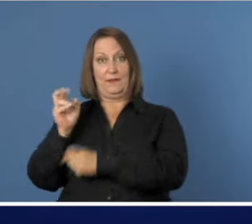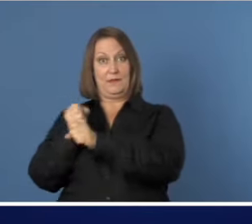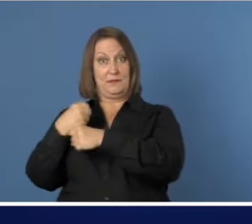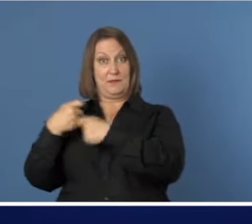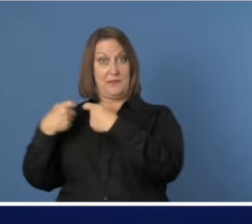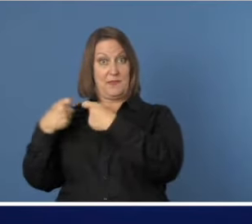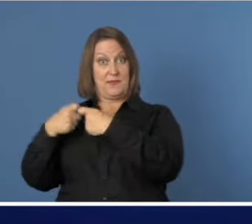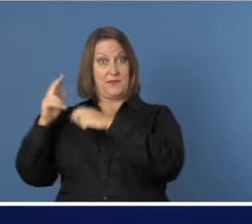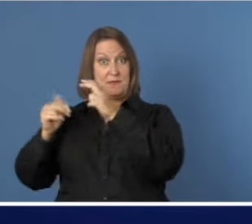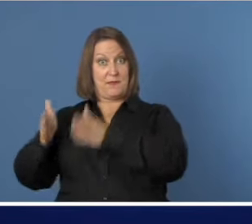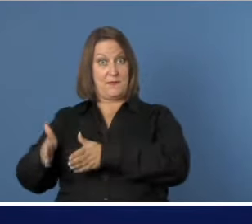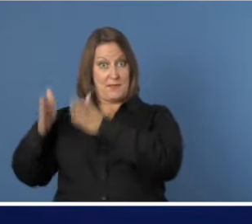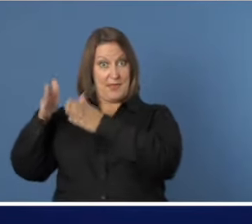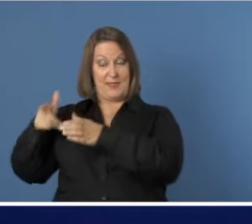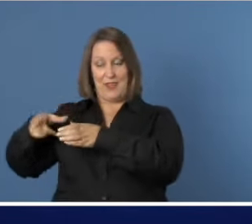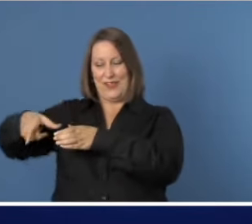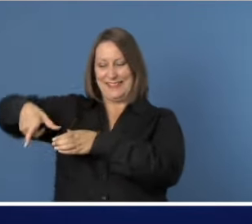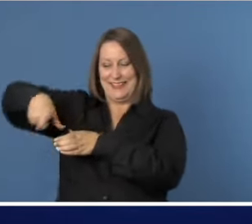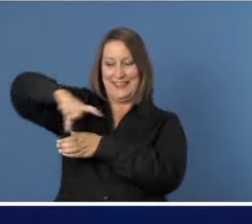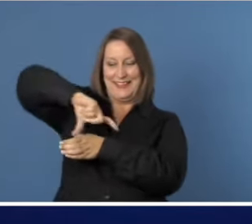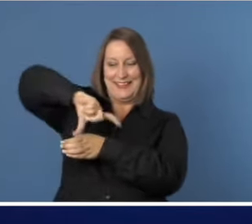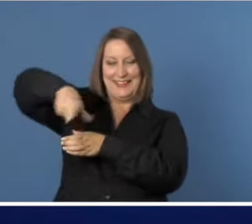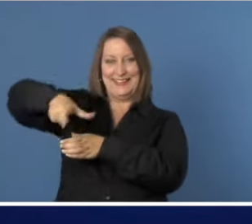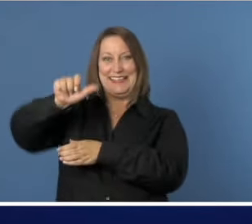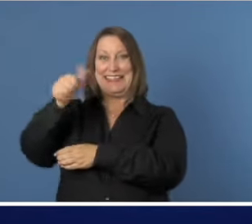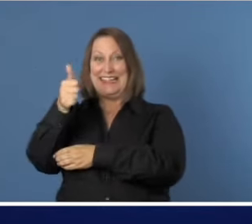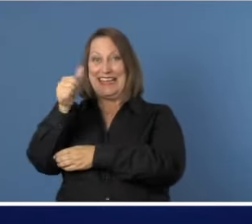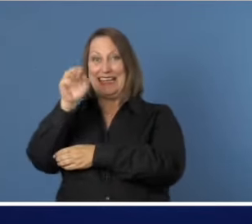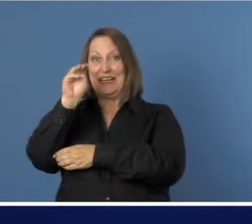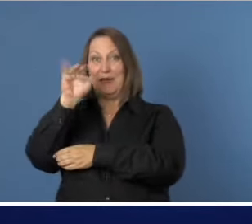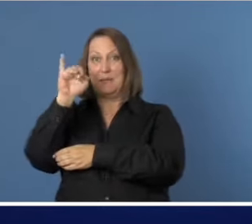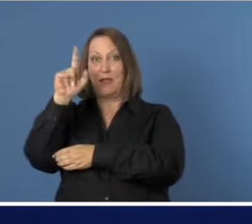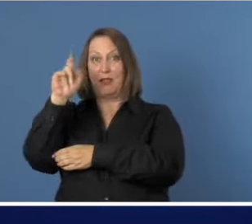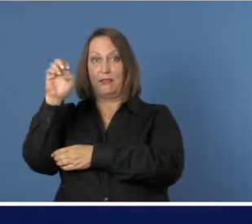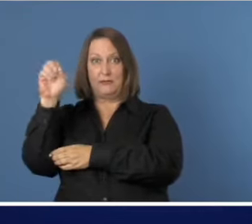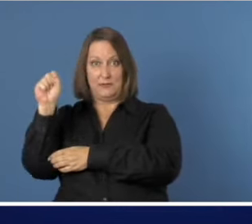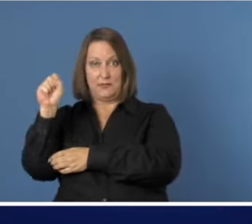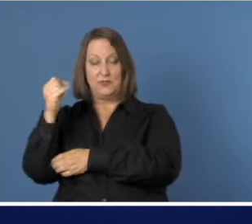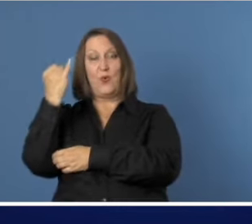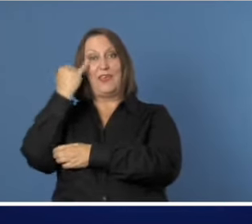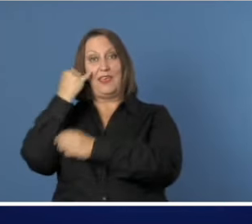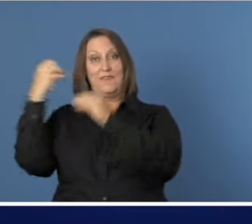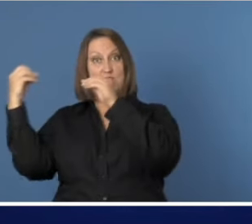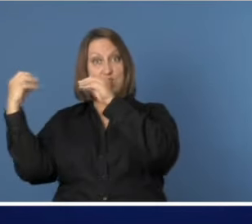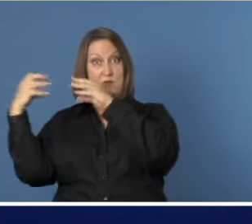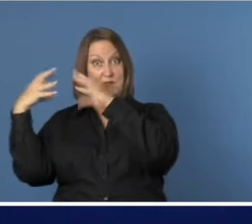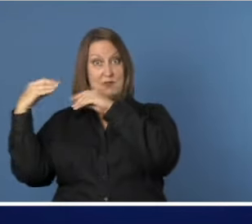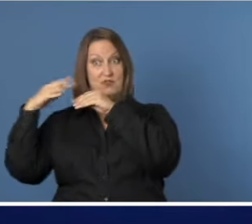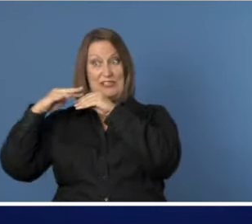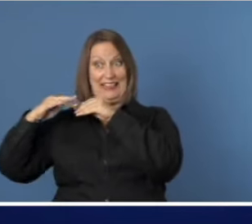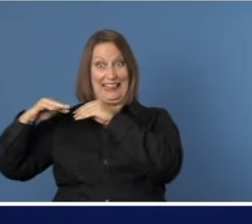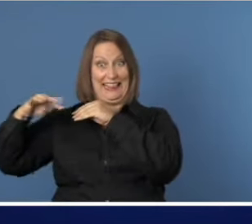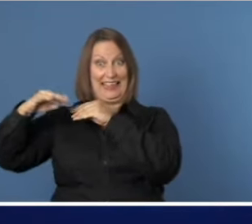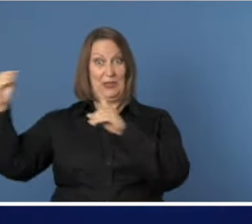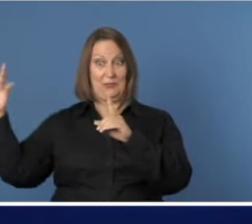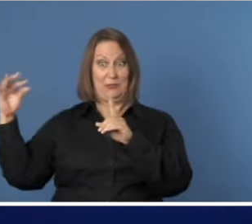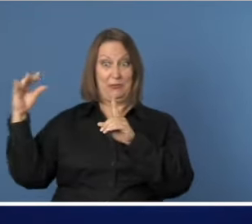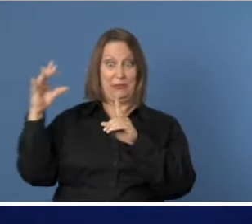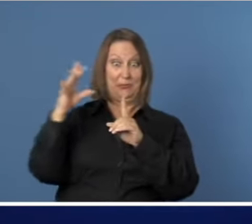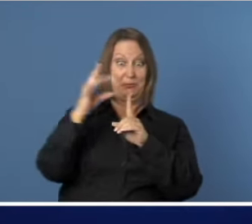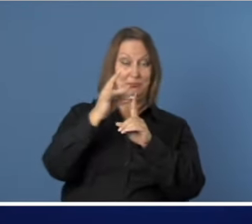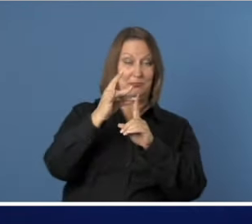a 10-mile radius of the plant where it is possible that people could be harmed by direct radiation